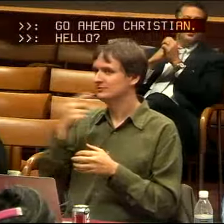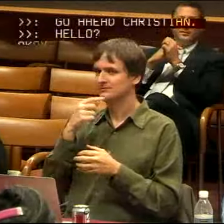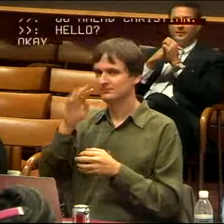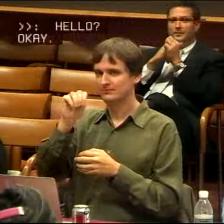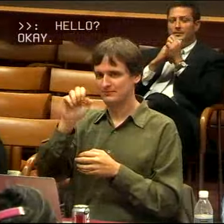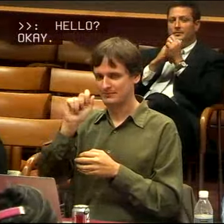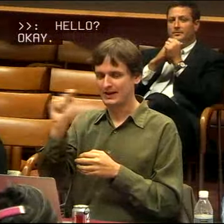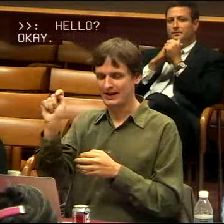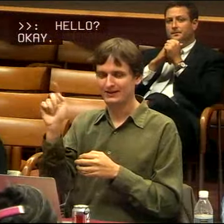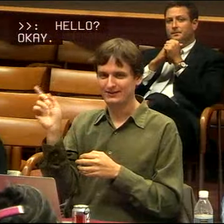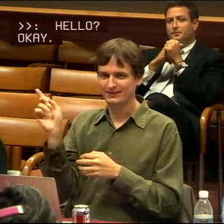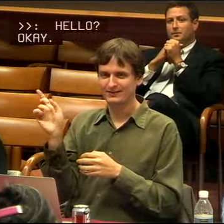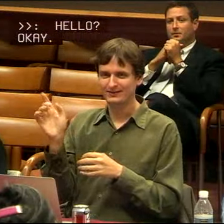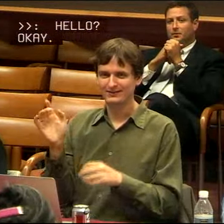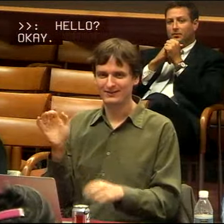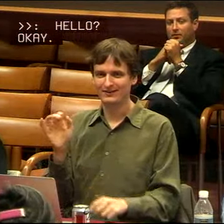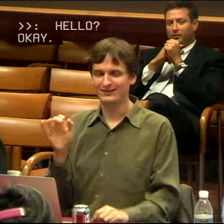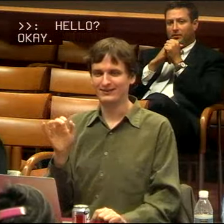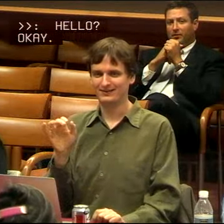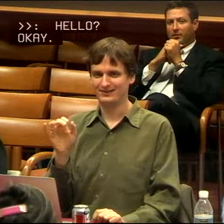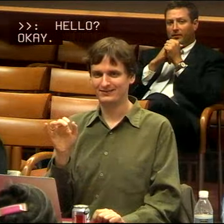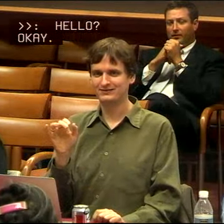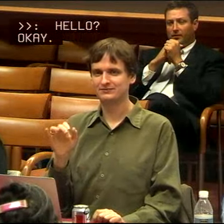I want to add on to what Matt